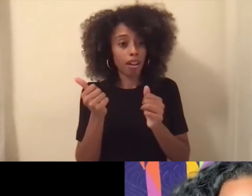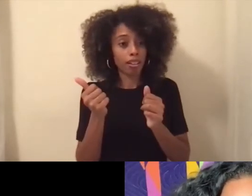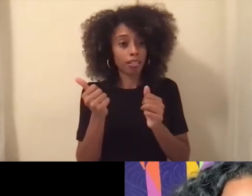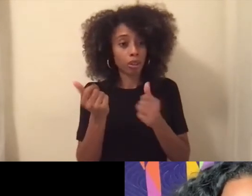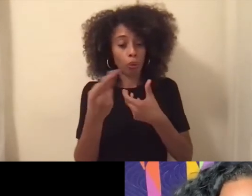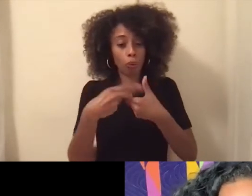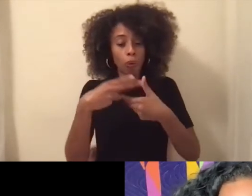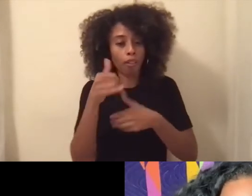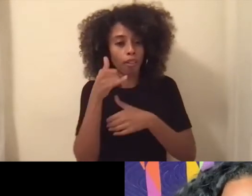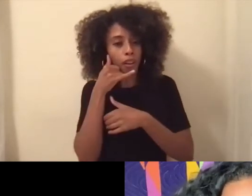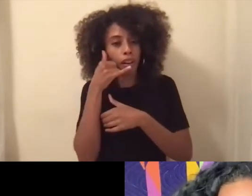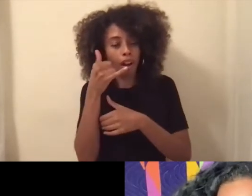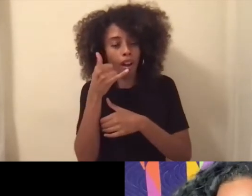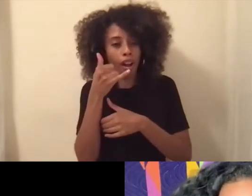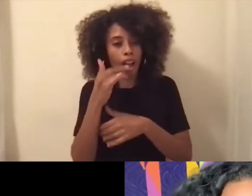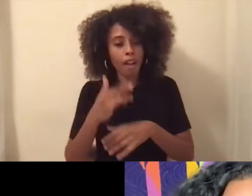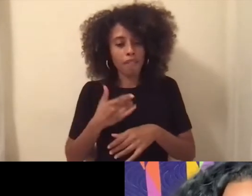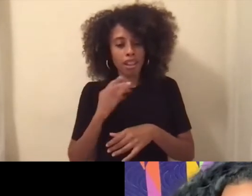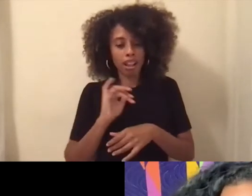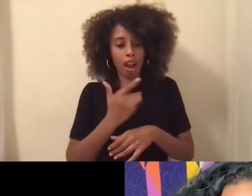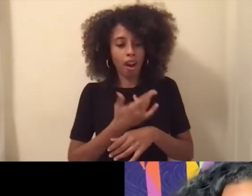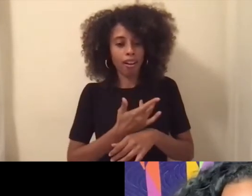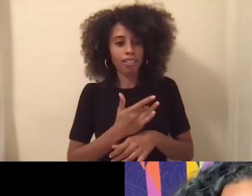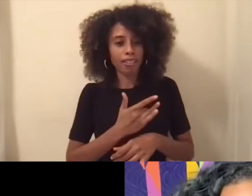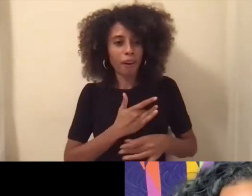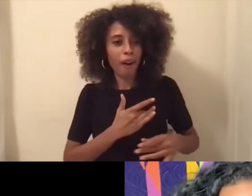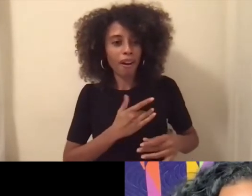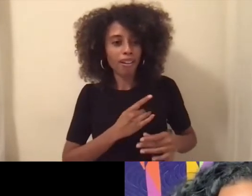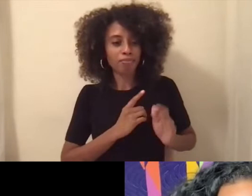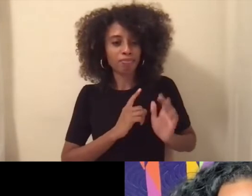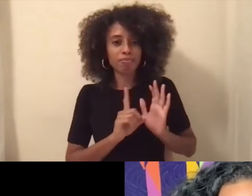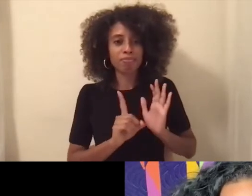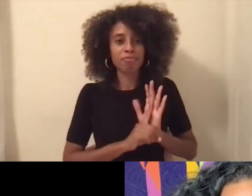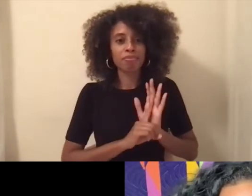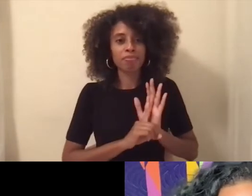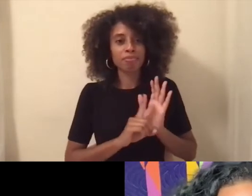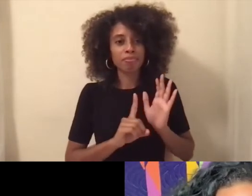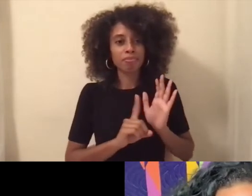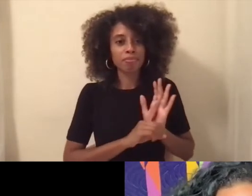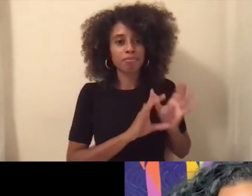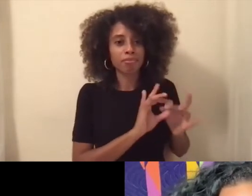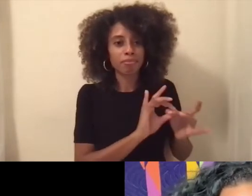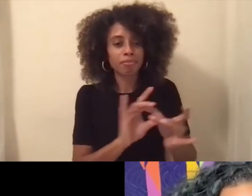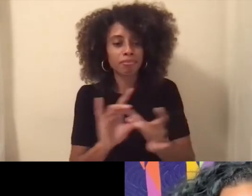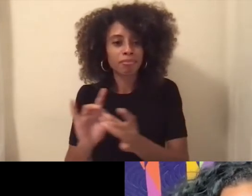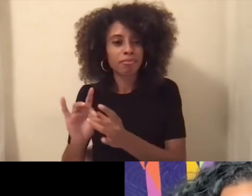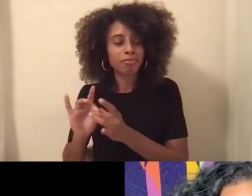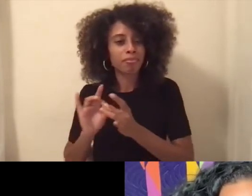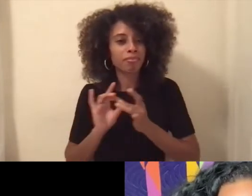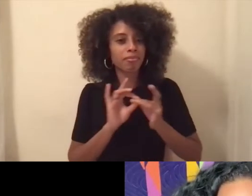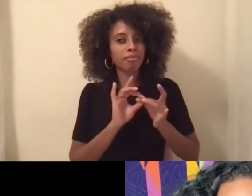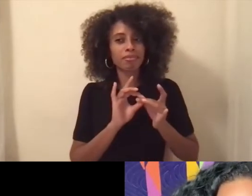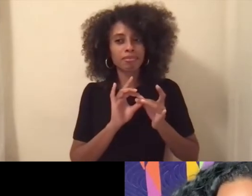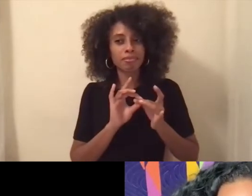our heartbeats found the same rhythm together. And it was really special. And I'm